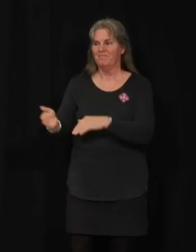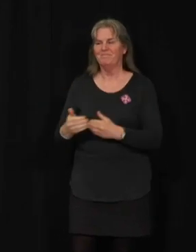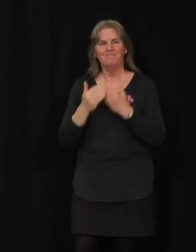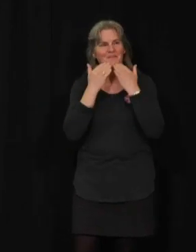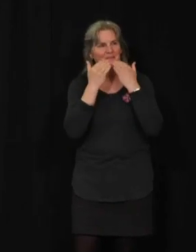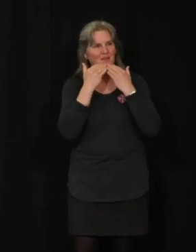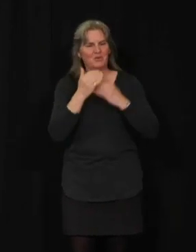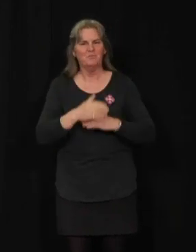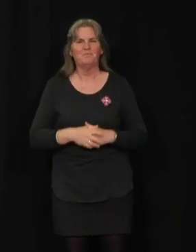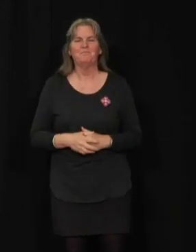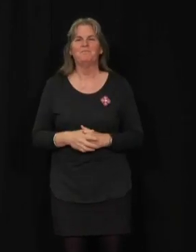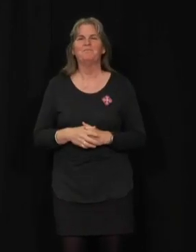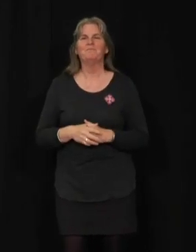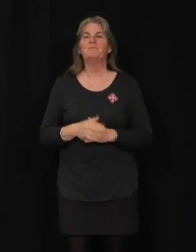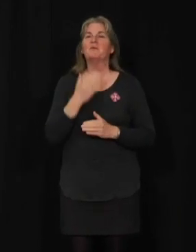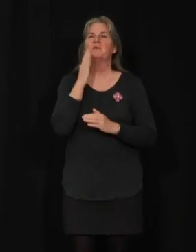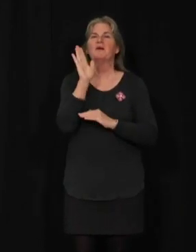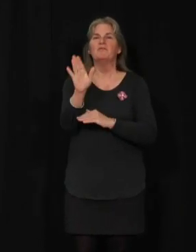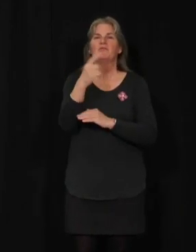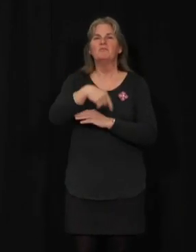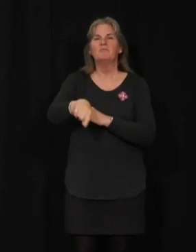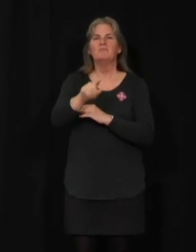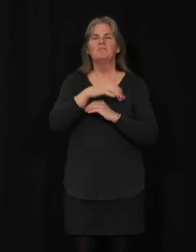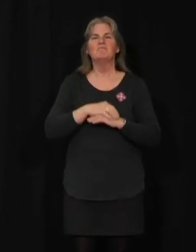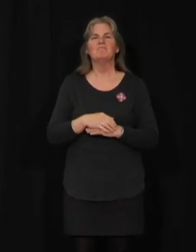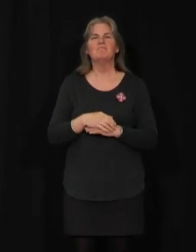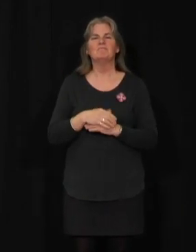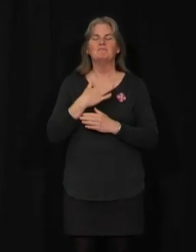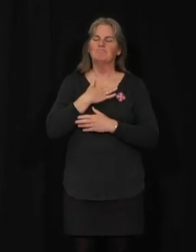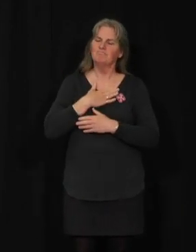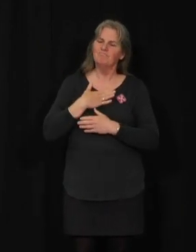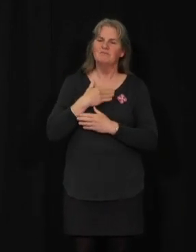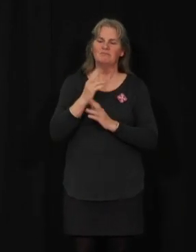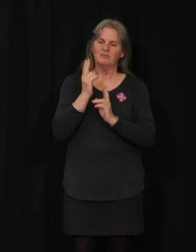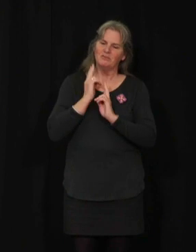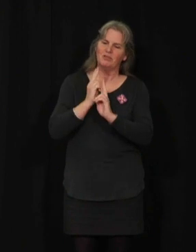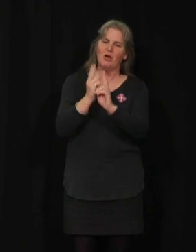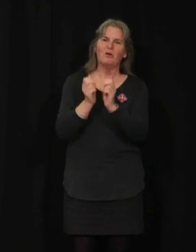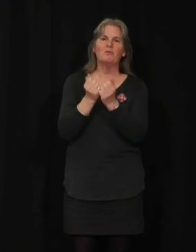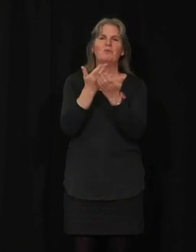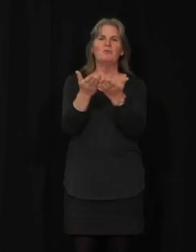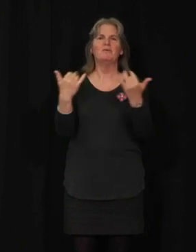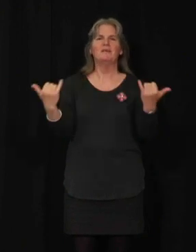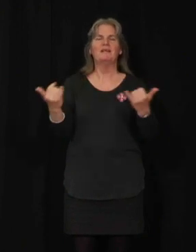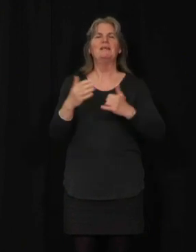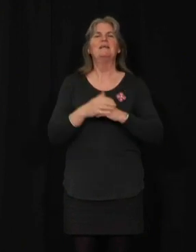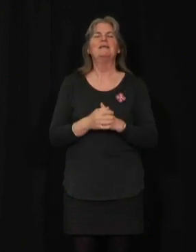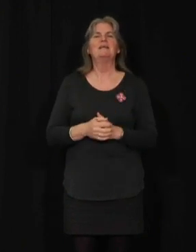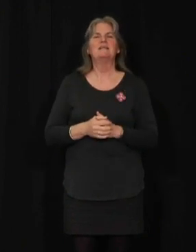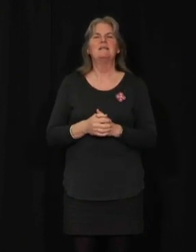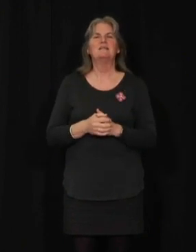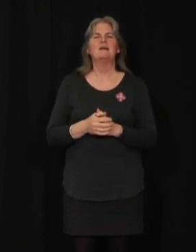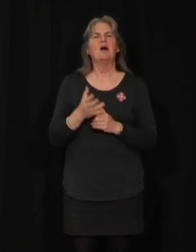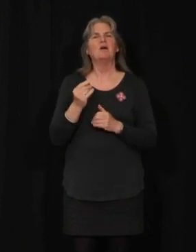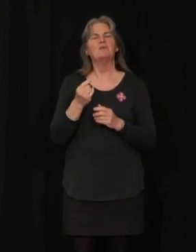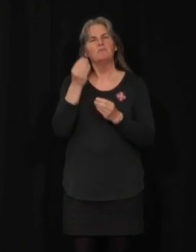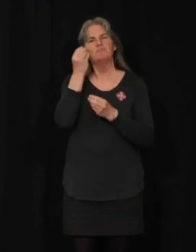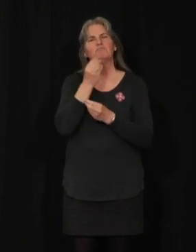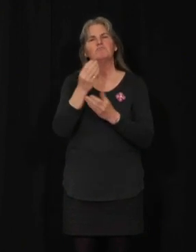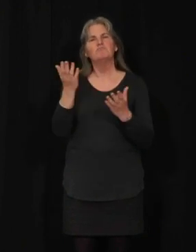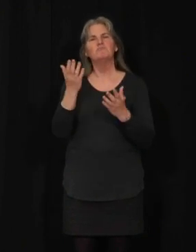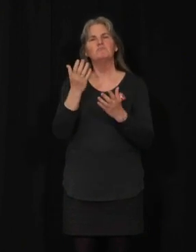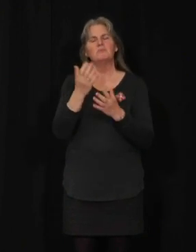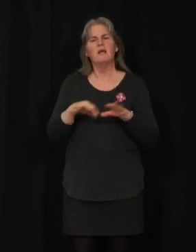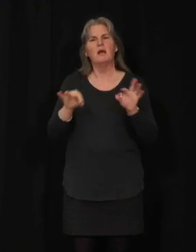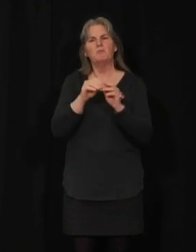Thank you very much, Pat. Good afternoon, everyone. It's my absolute pleasure and honor to be speaking to you today. I would like to give you some